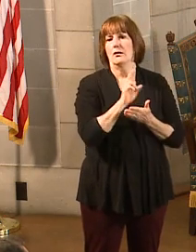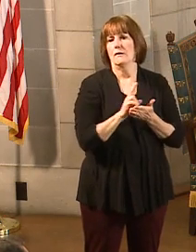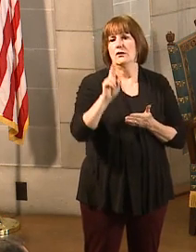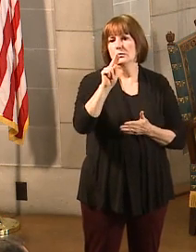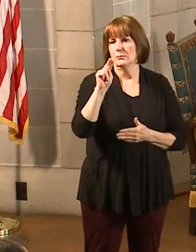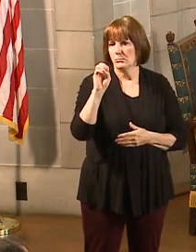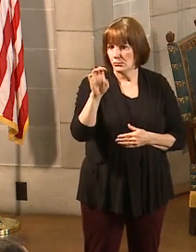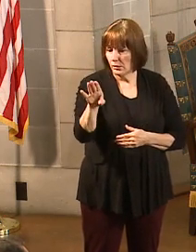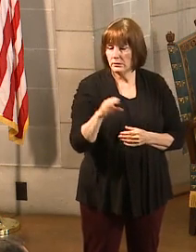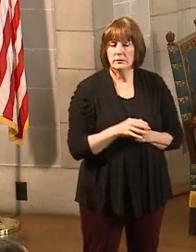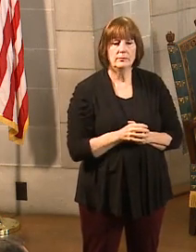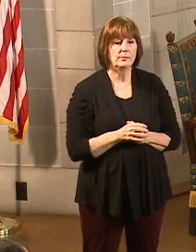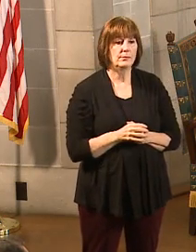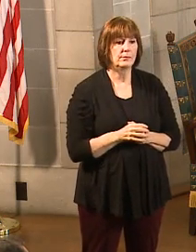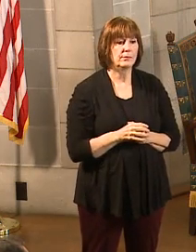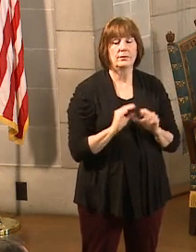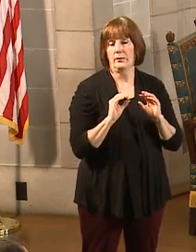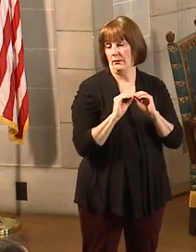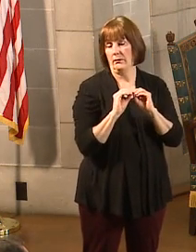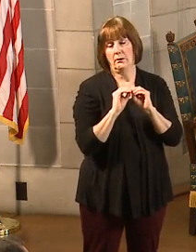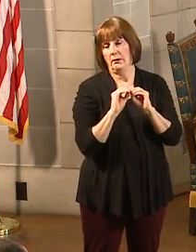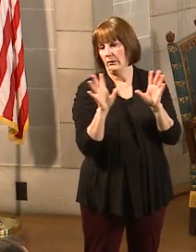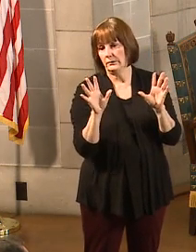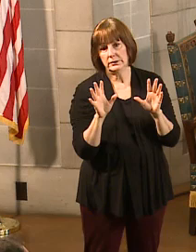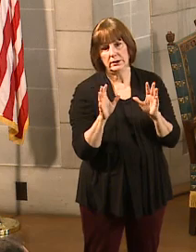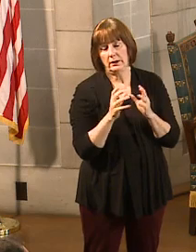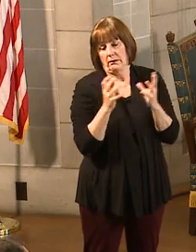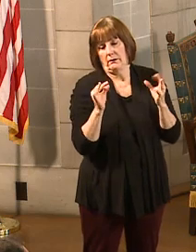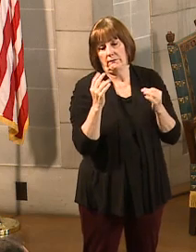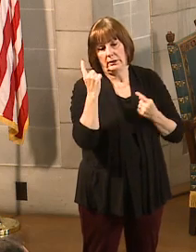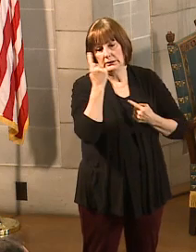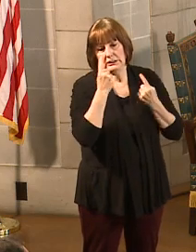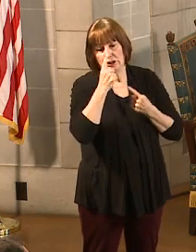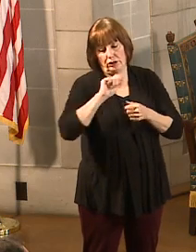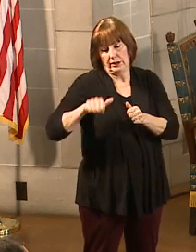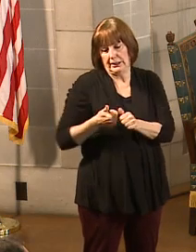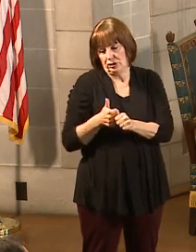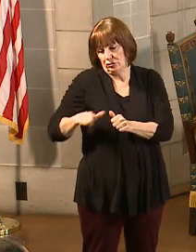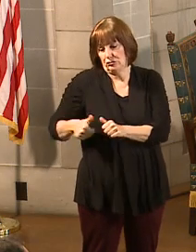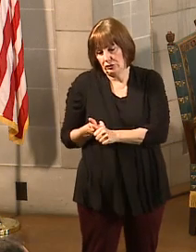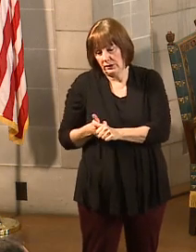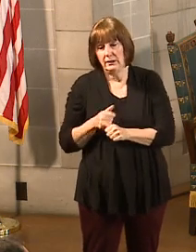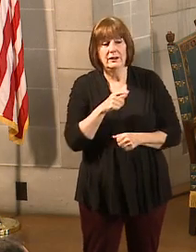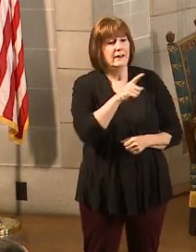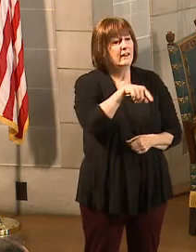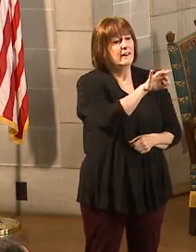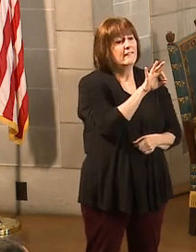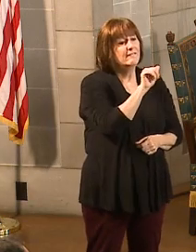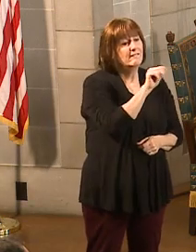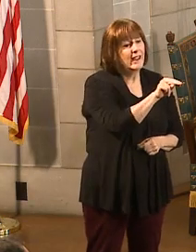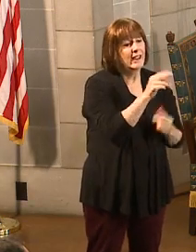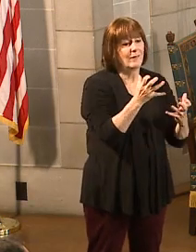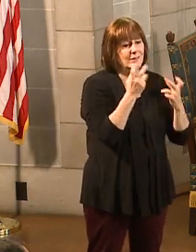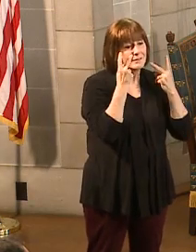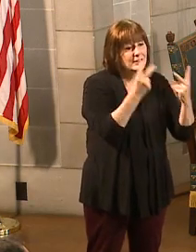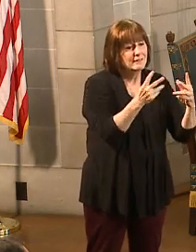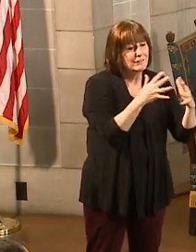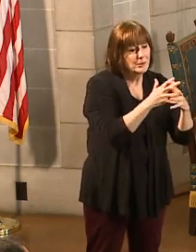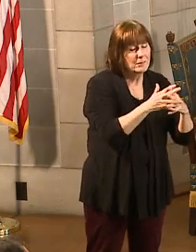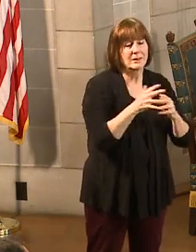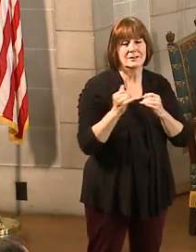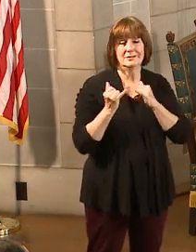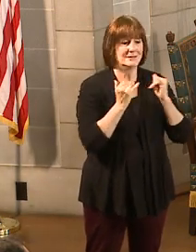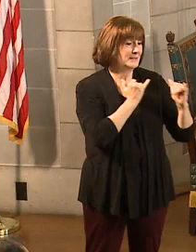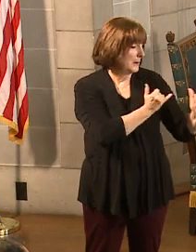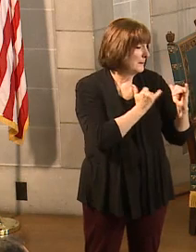Nebraska, and obviously there's a lot of considerations that go into this. I know that fans would like to see football games, so would I. The Big Ten has